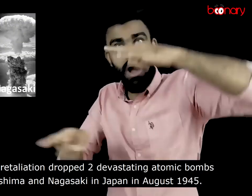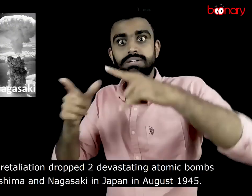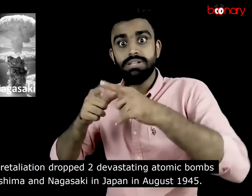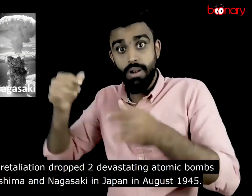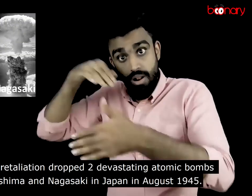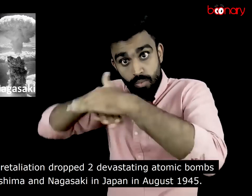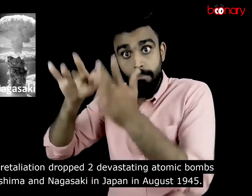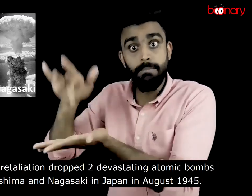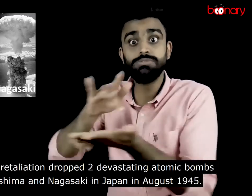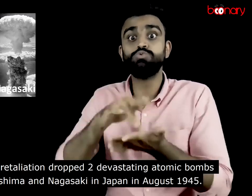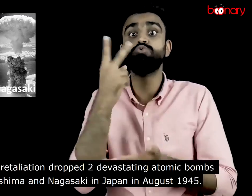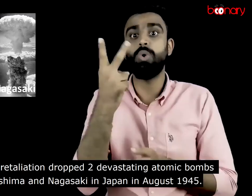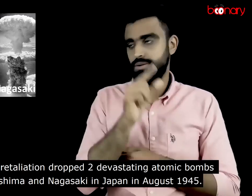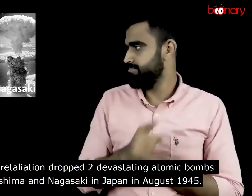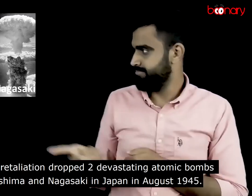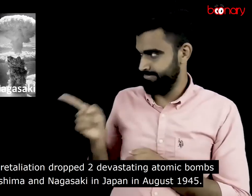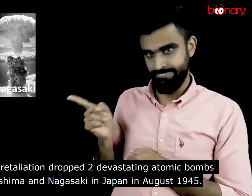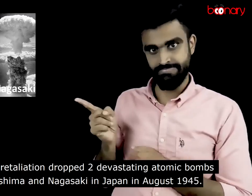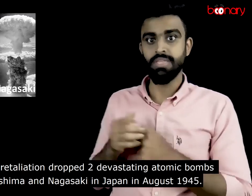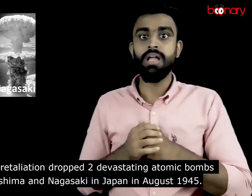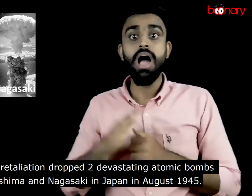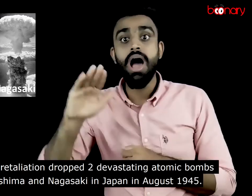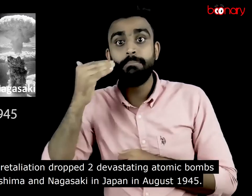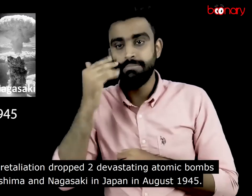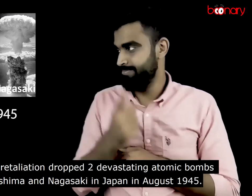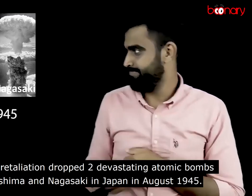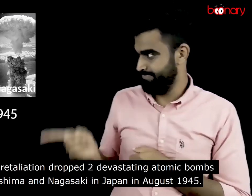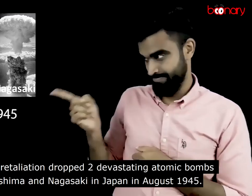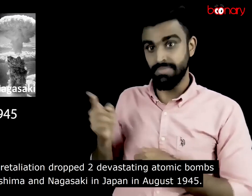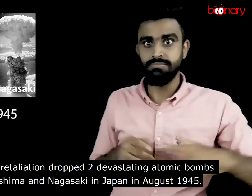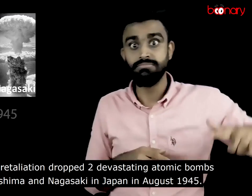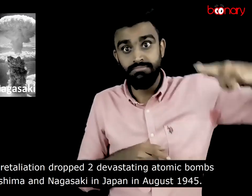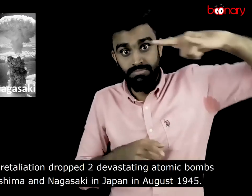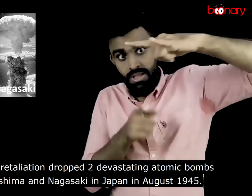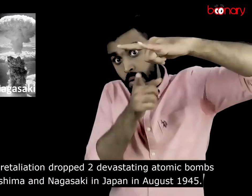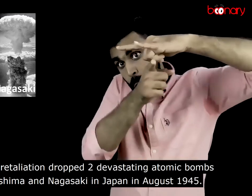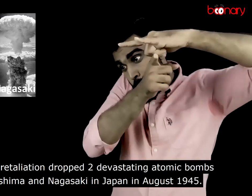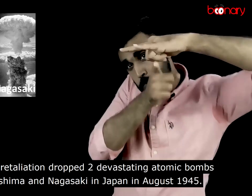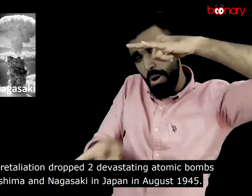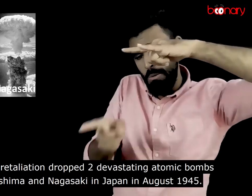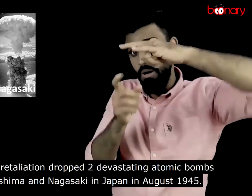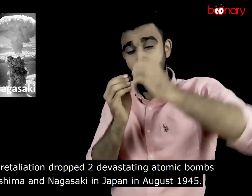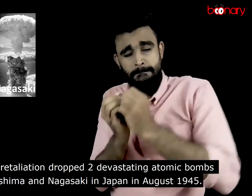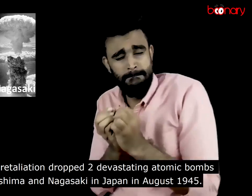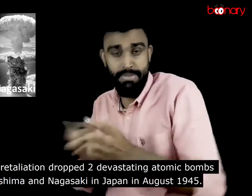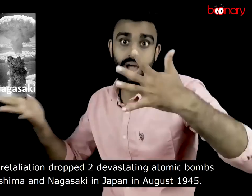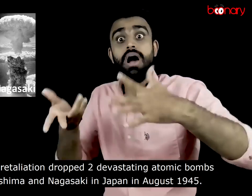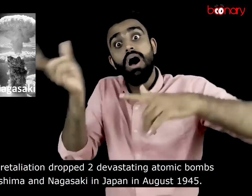dropped 2 devastating atomic bombs on Hiroshima and Nagasaki in Japan in August 1945.